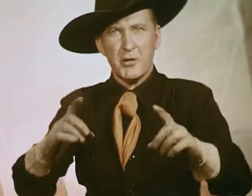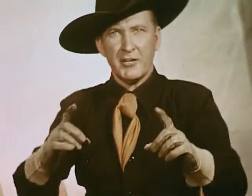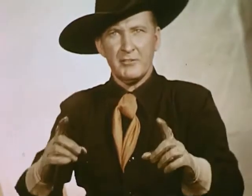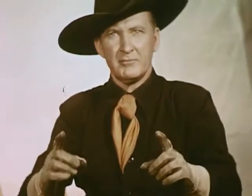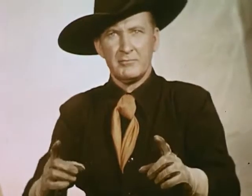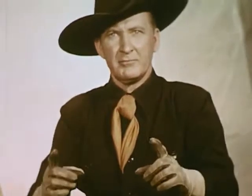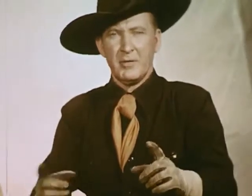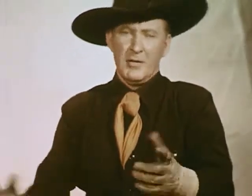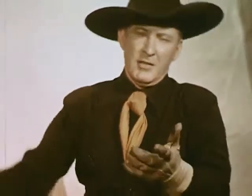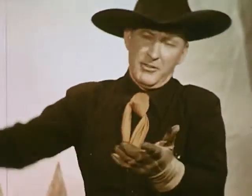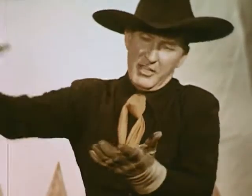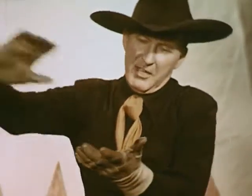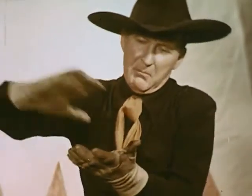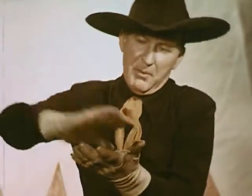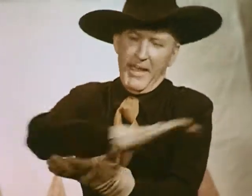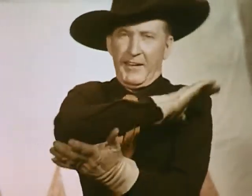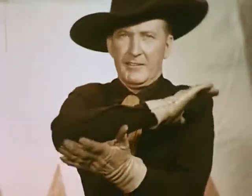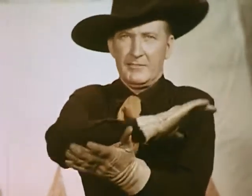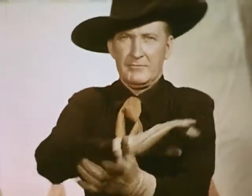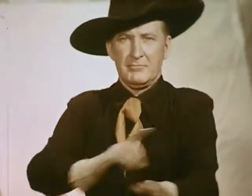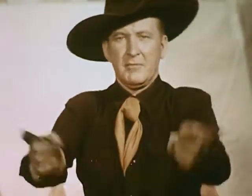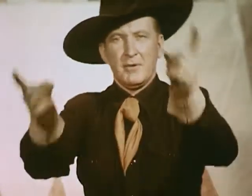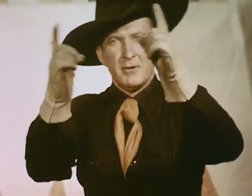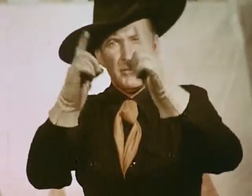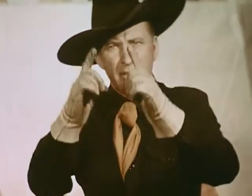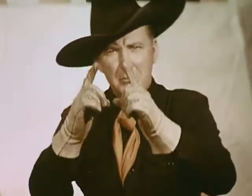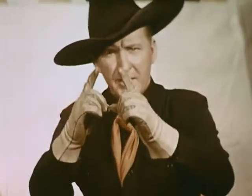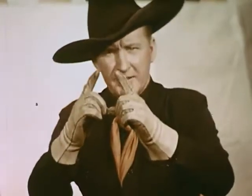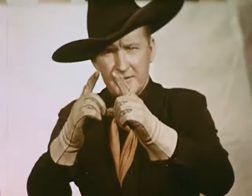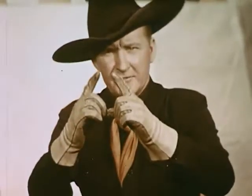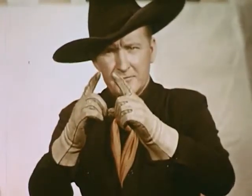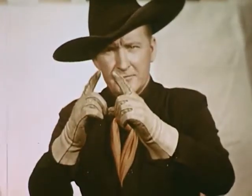spring. They came back. They met.